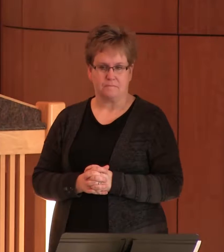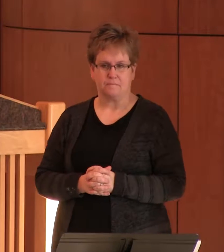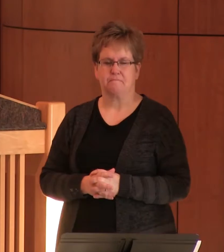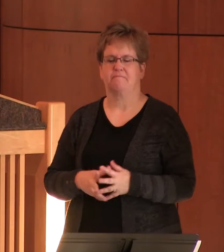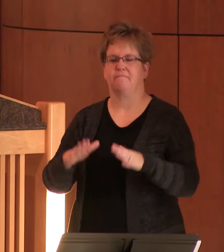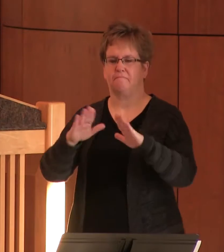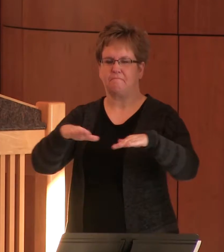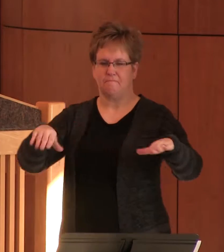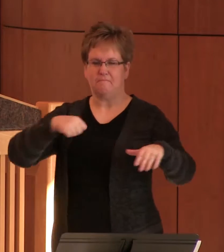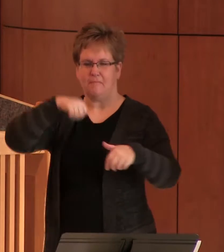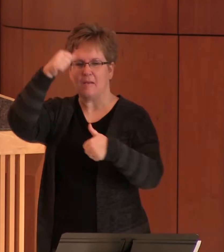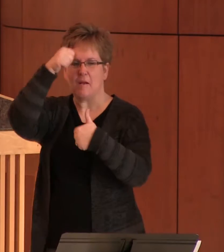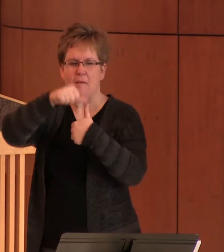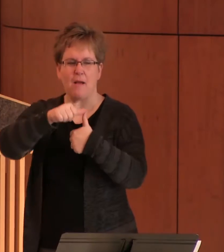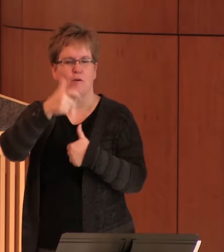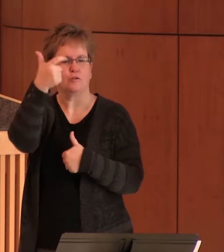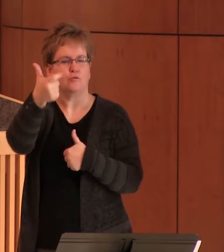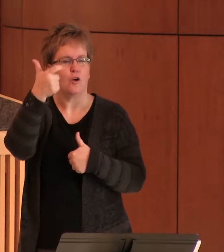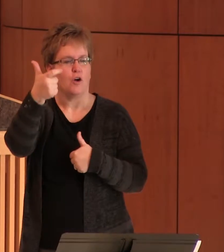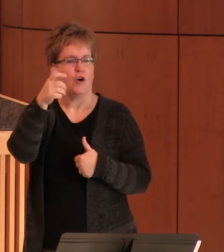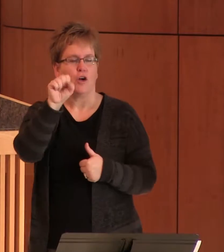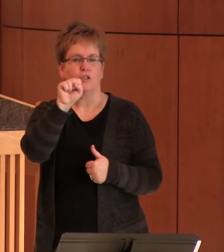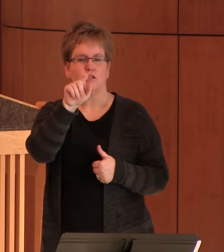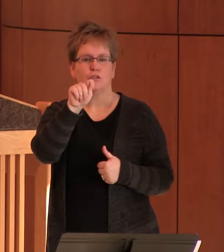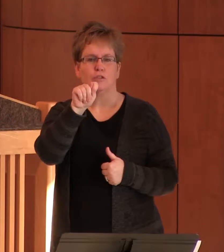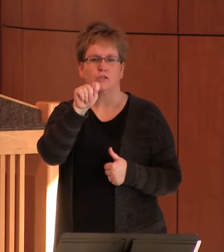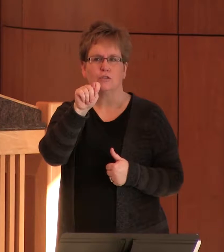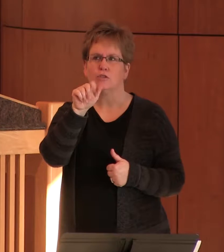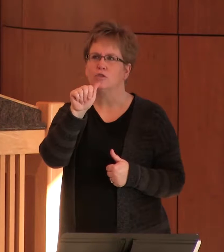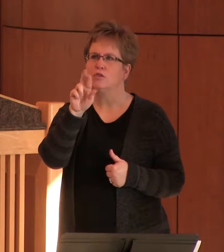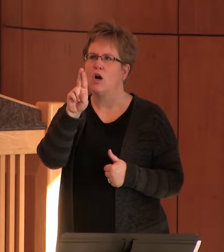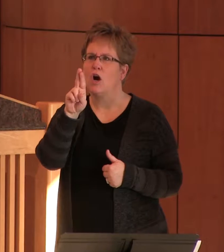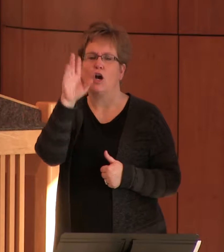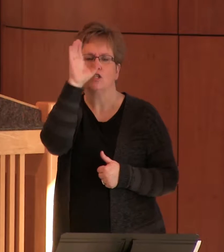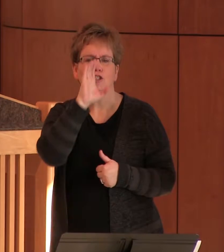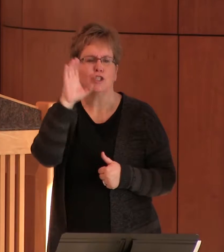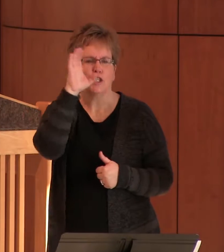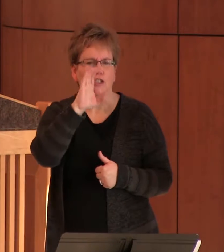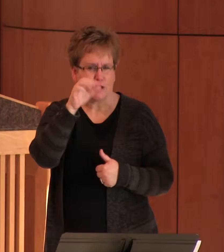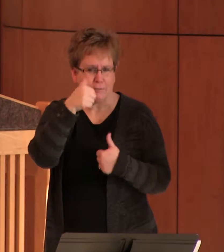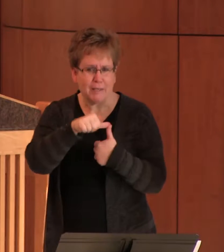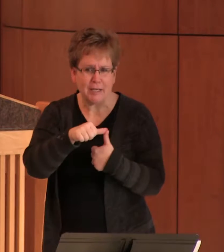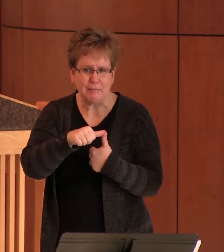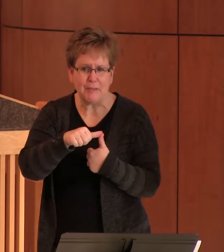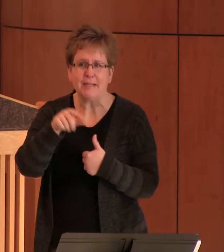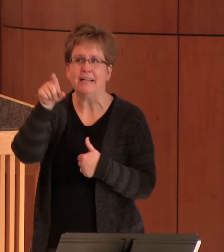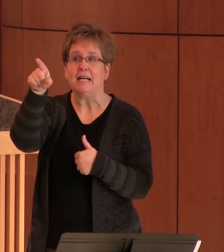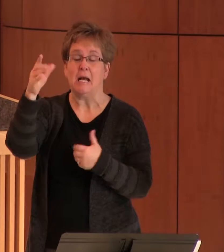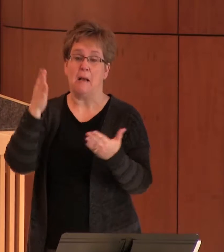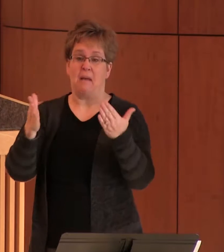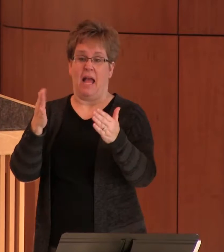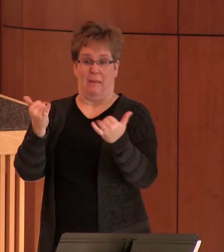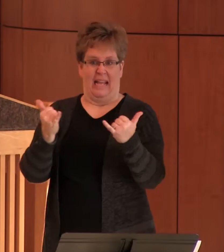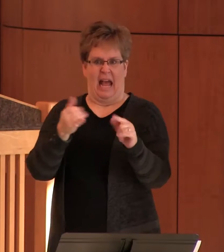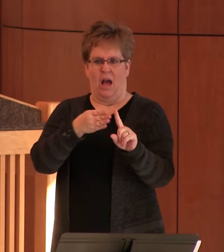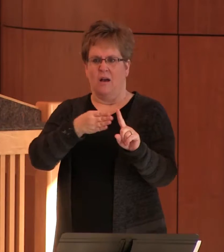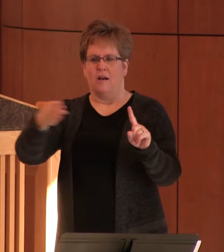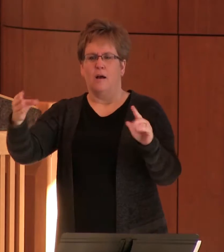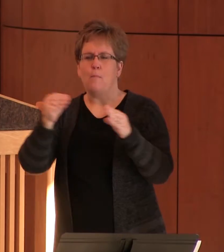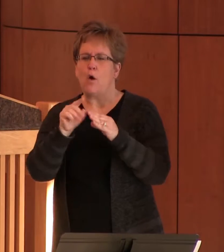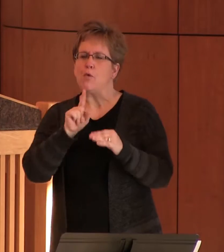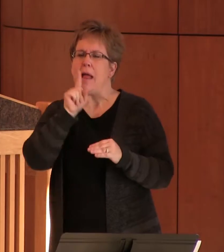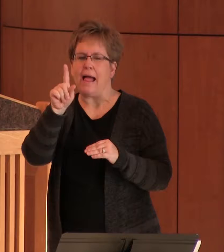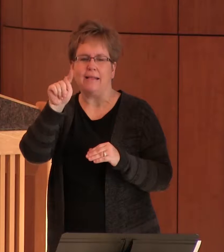As a kid, I remember liking to watch the show Star Search. It's kind of maybe somewhat as a precursor for some of those more